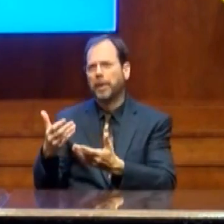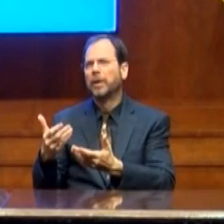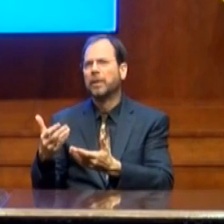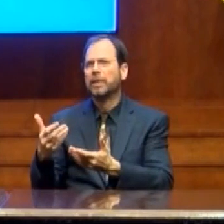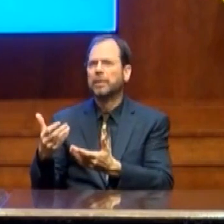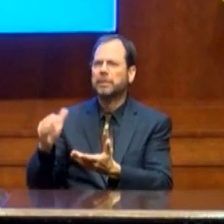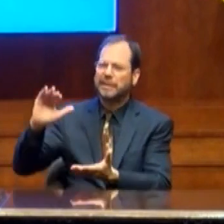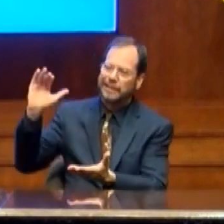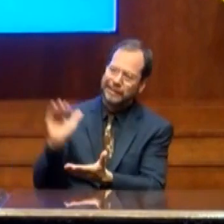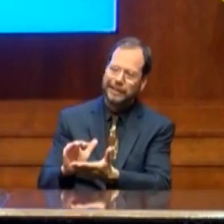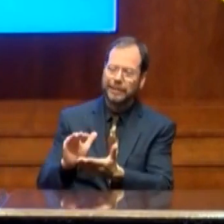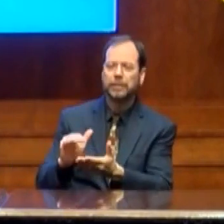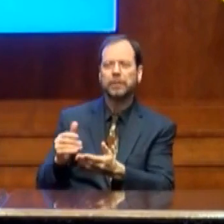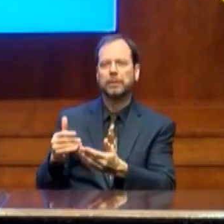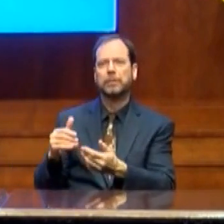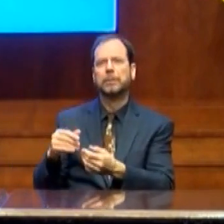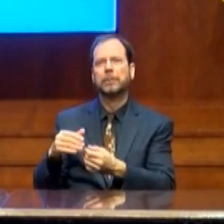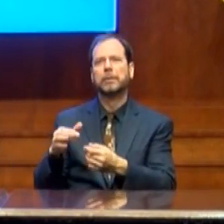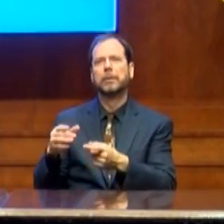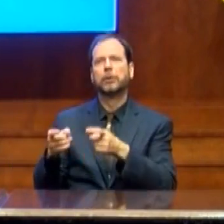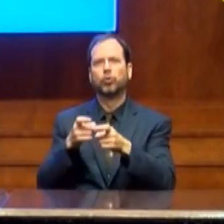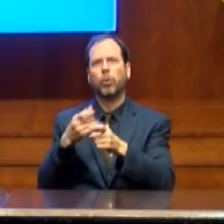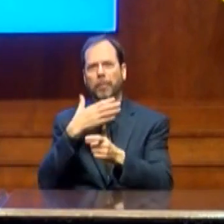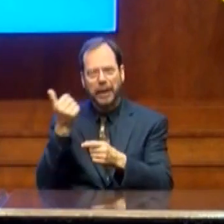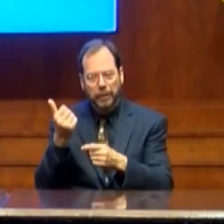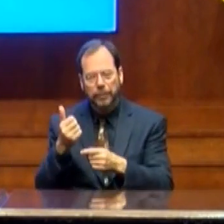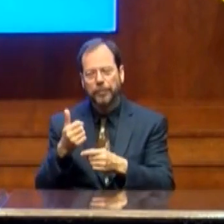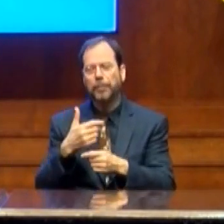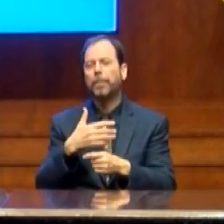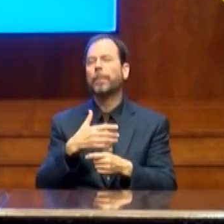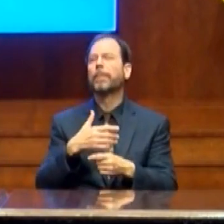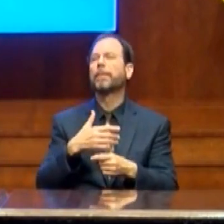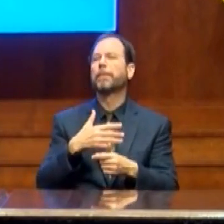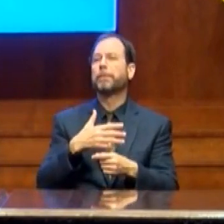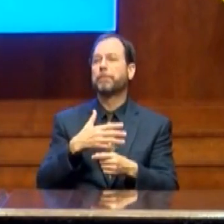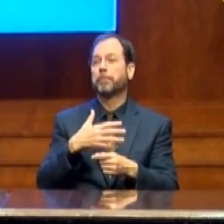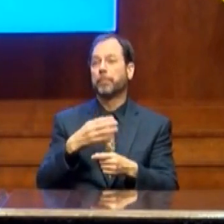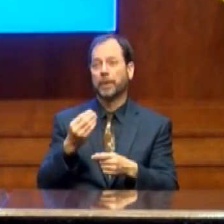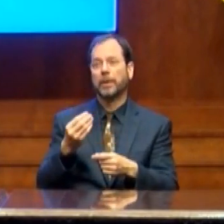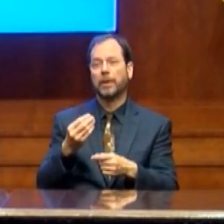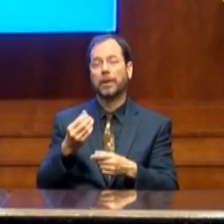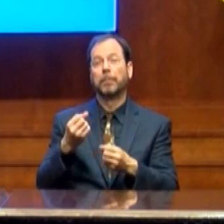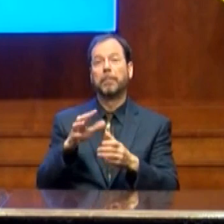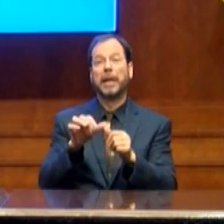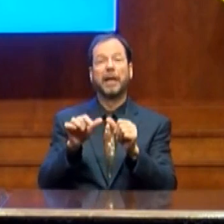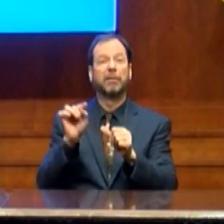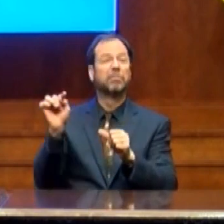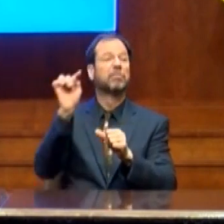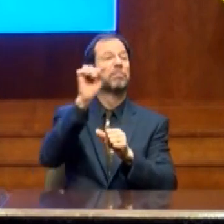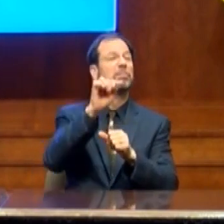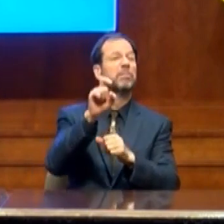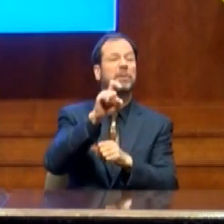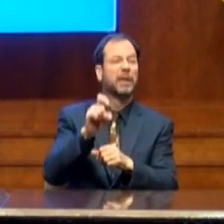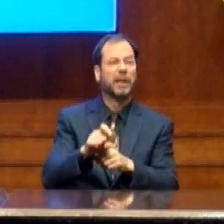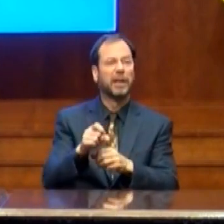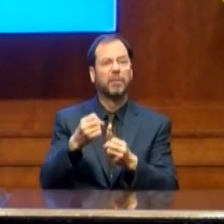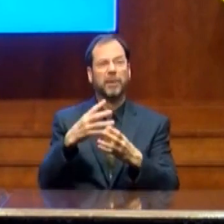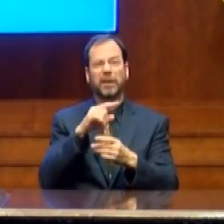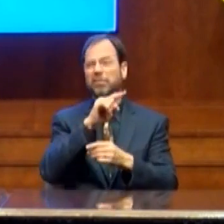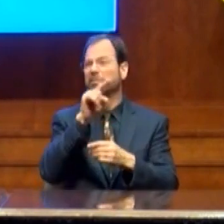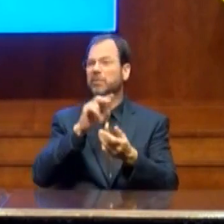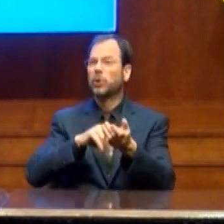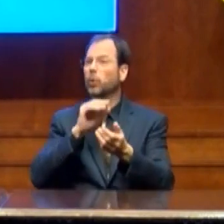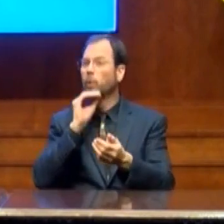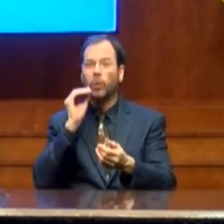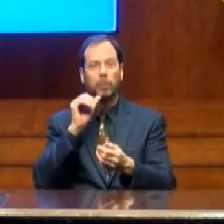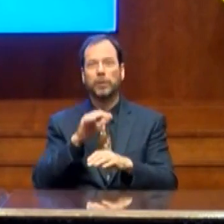the infection control practices in that area. And then for those many areas of the state and many